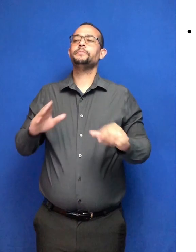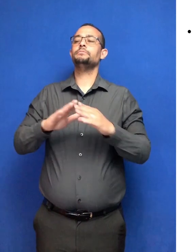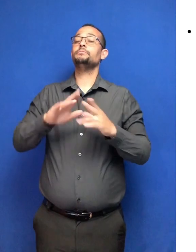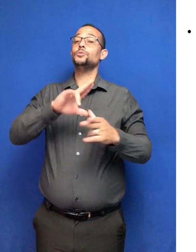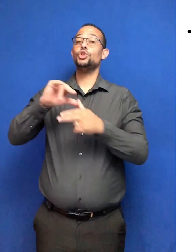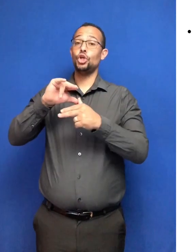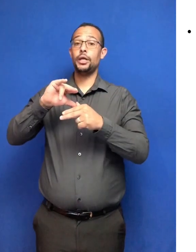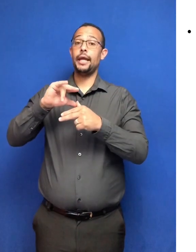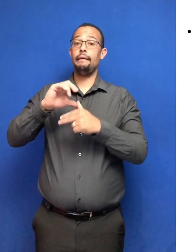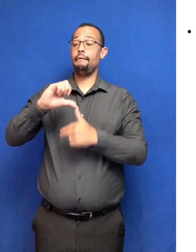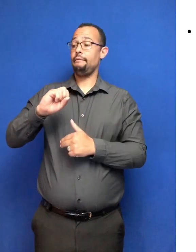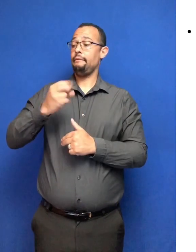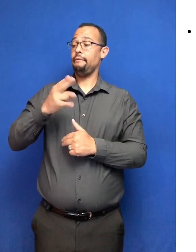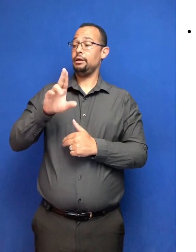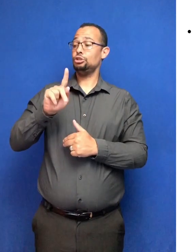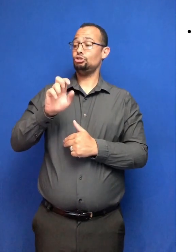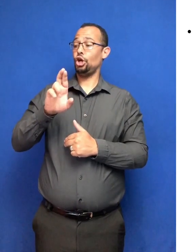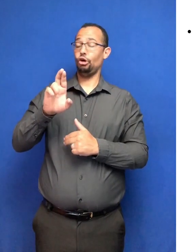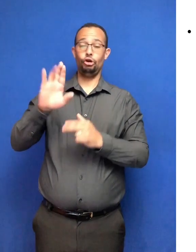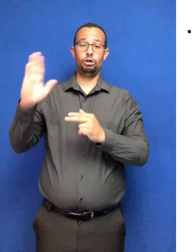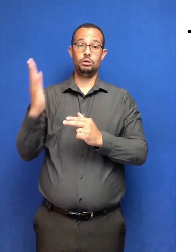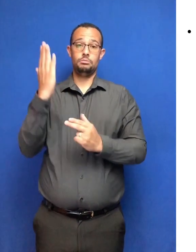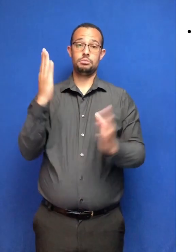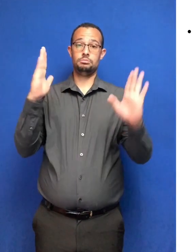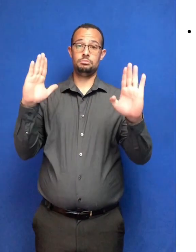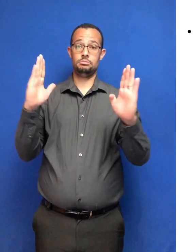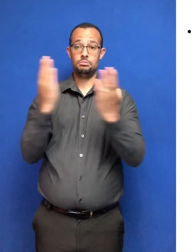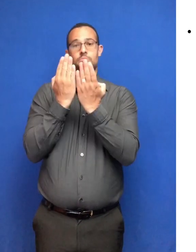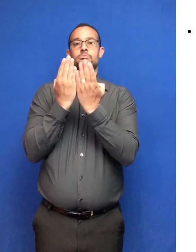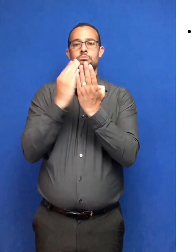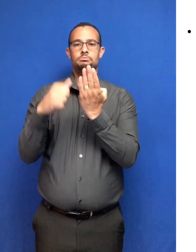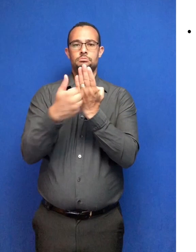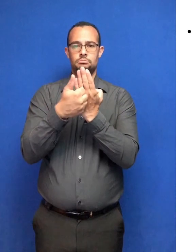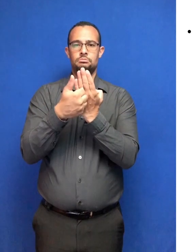to board up your windows and help protect that